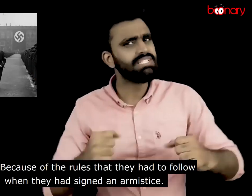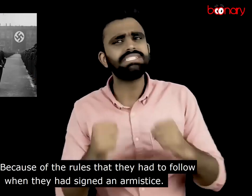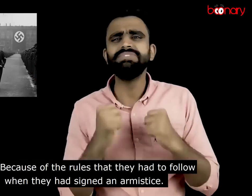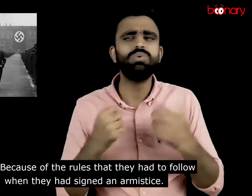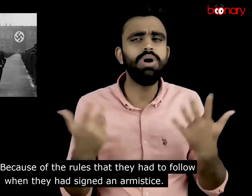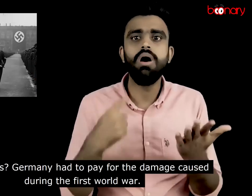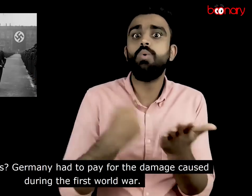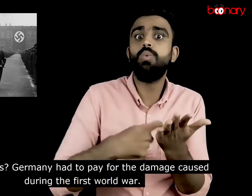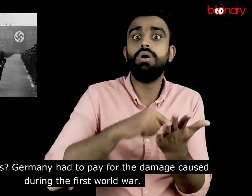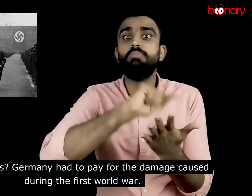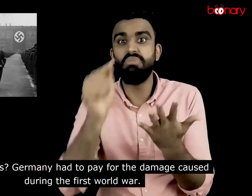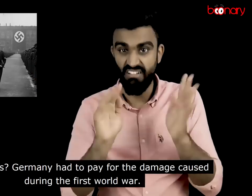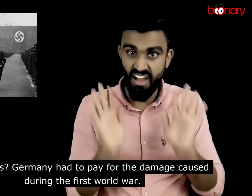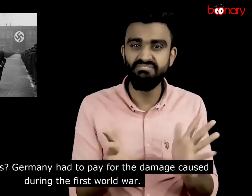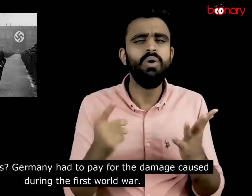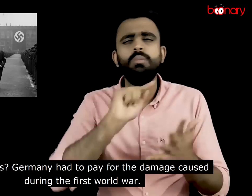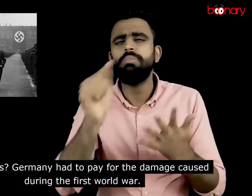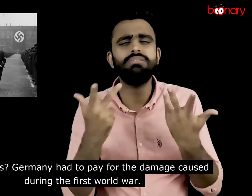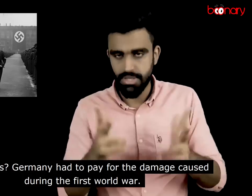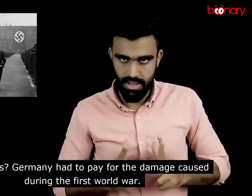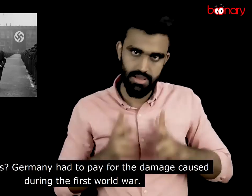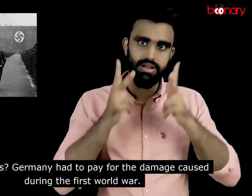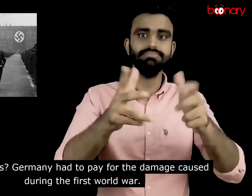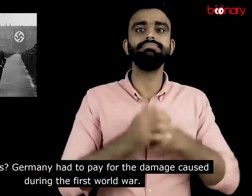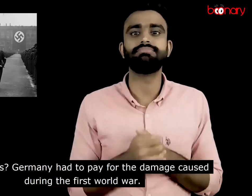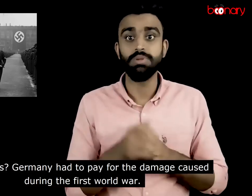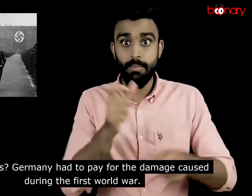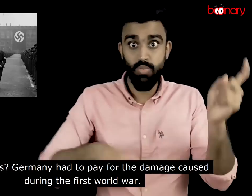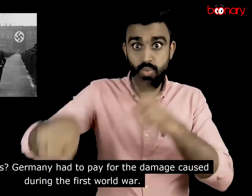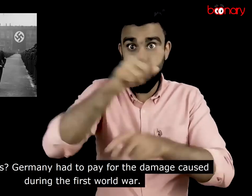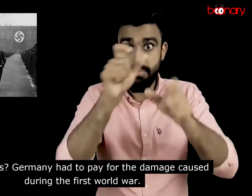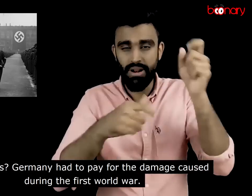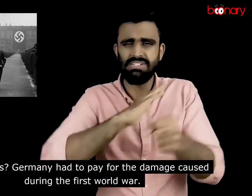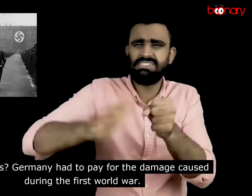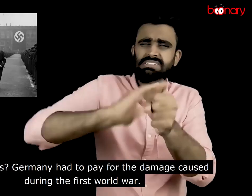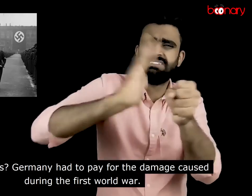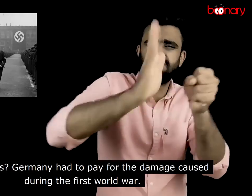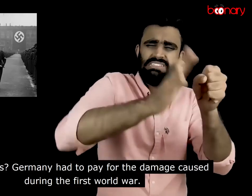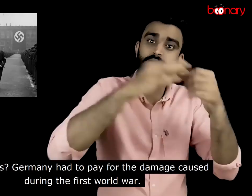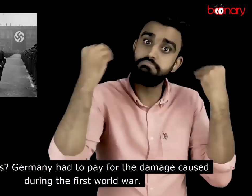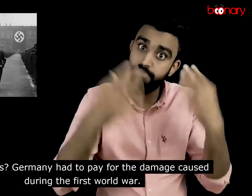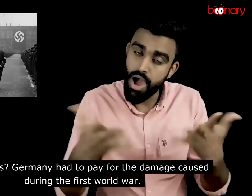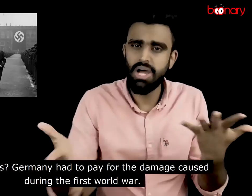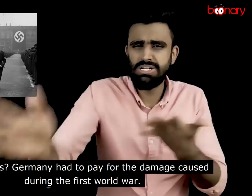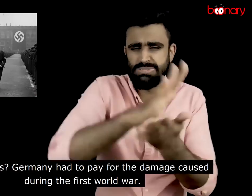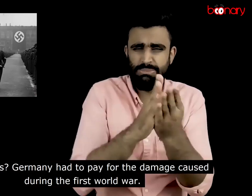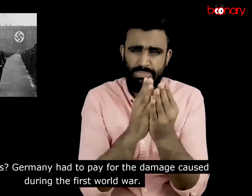armistice. What rules? Germany had to pay for the damage